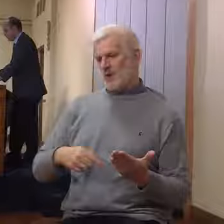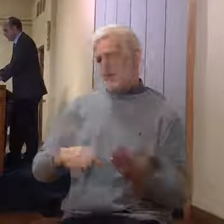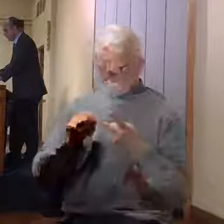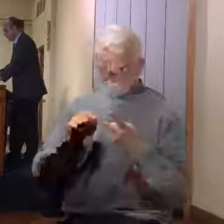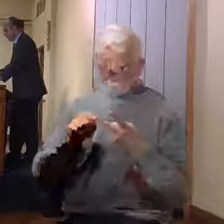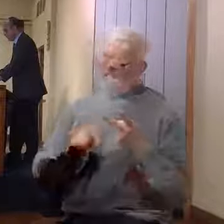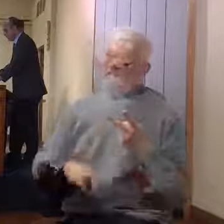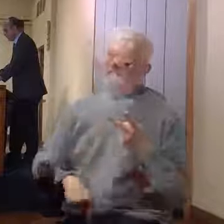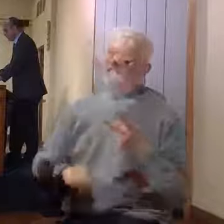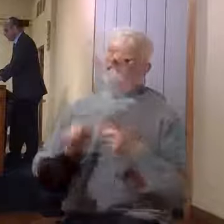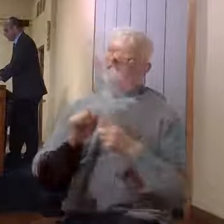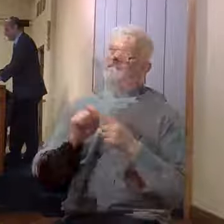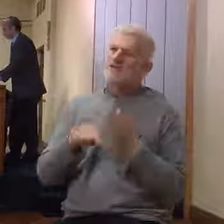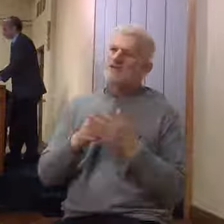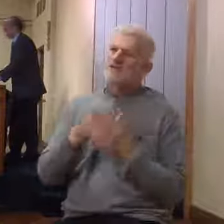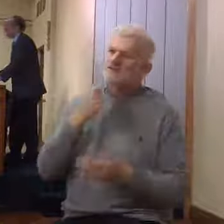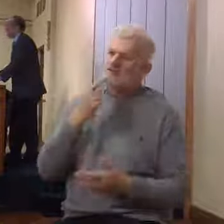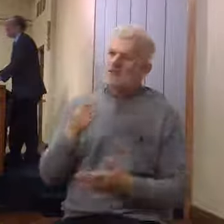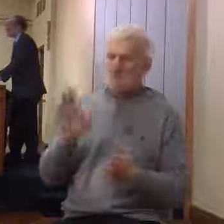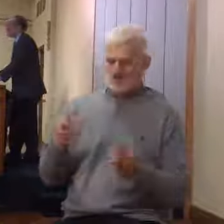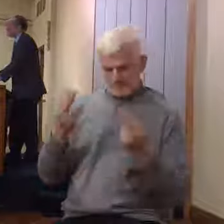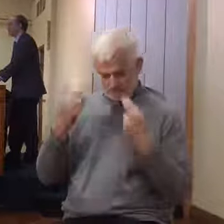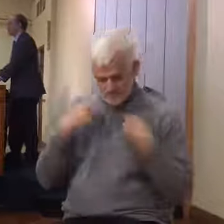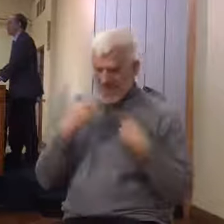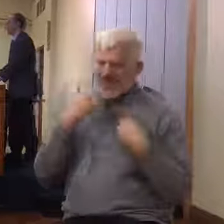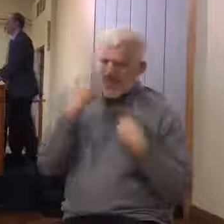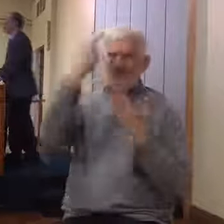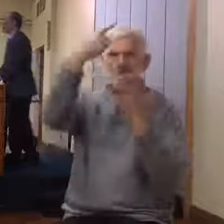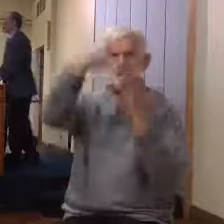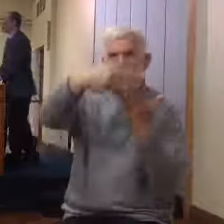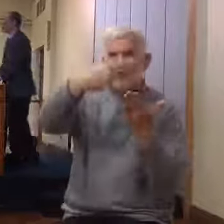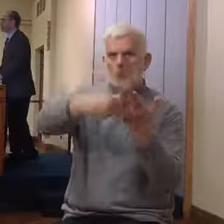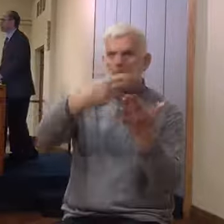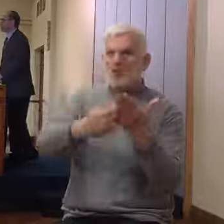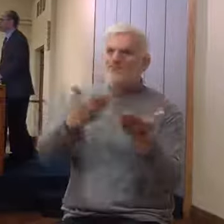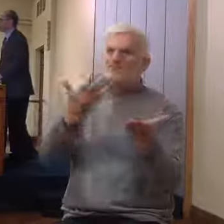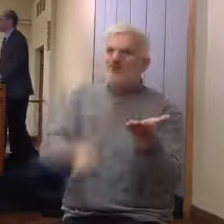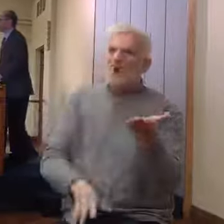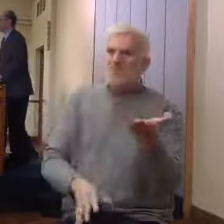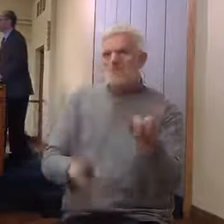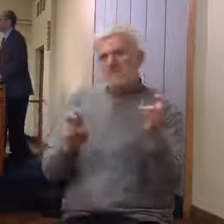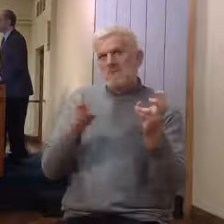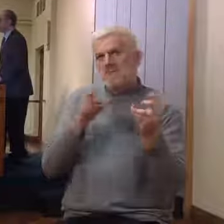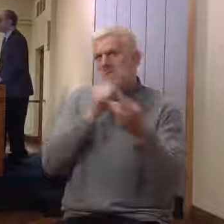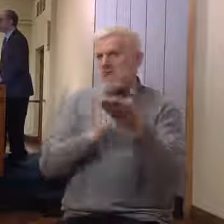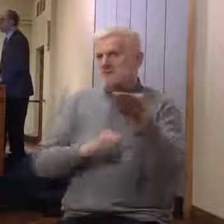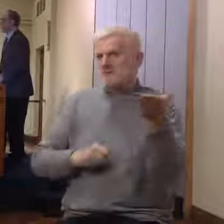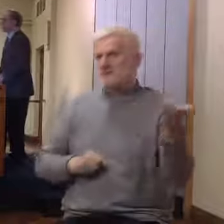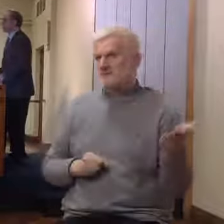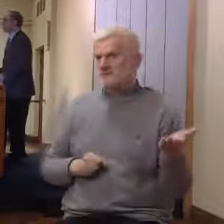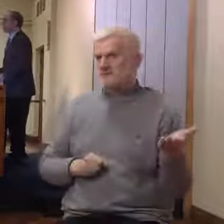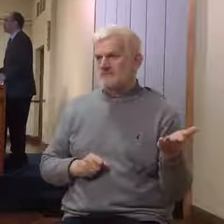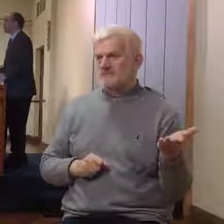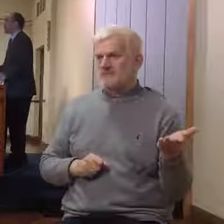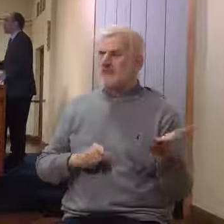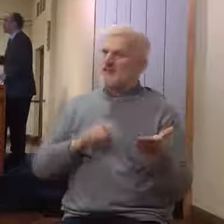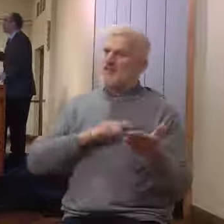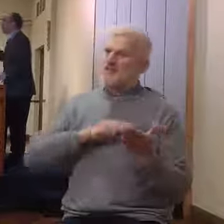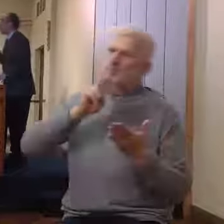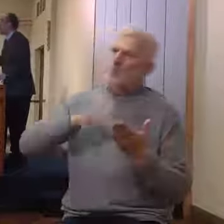Every ordinance of man. And it's interesting, that's why I read Romans chapter 13. It says